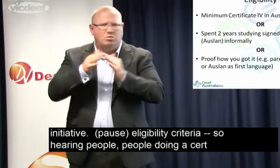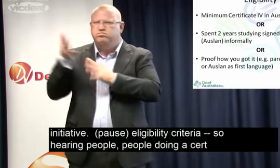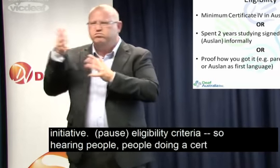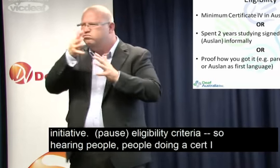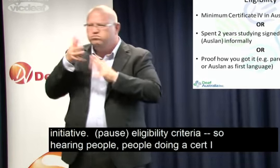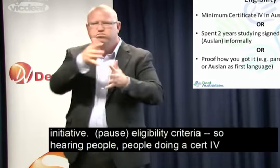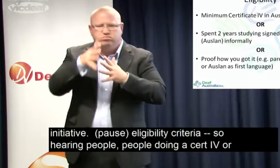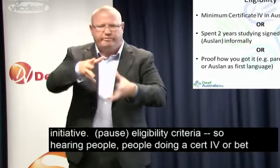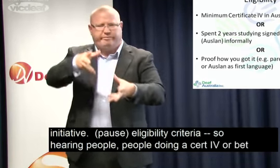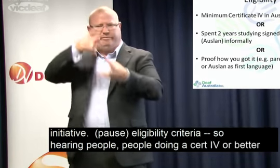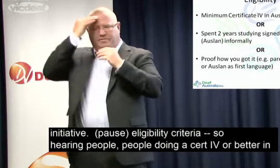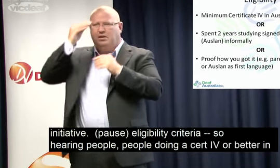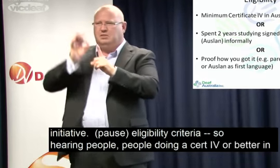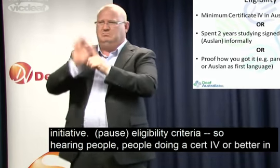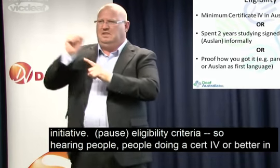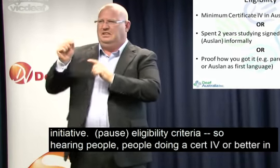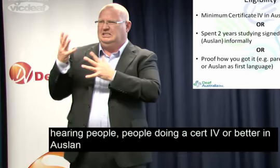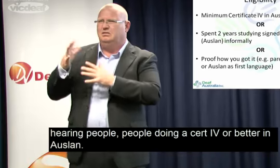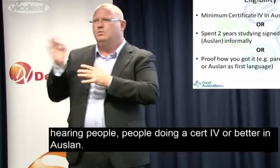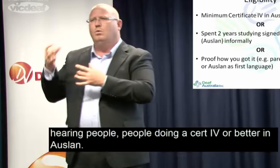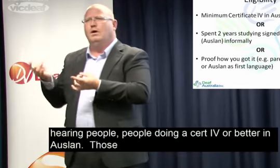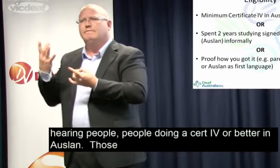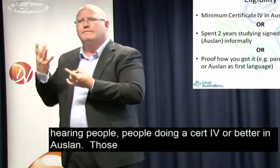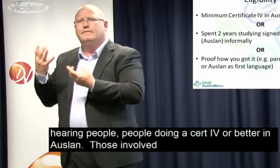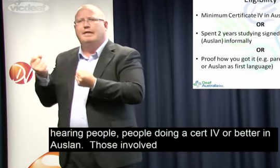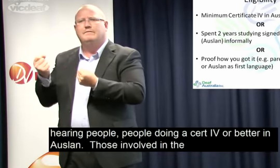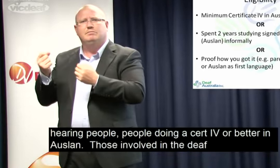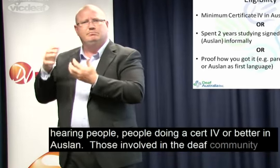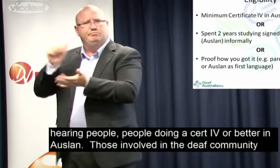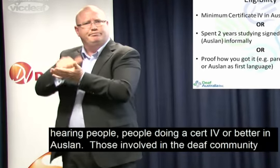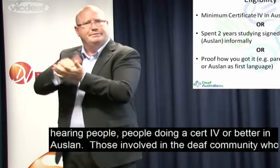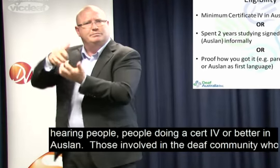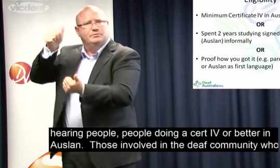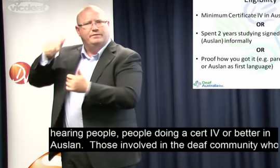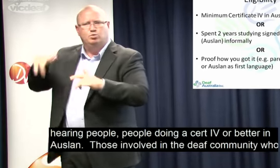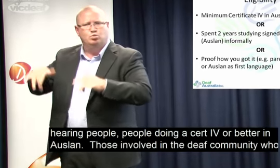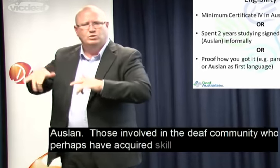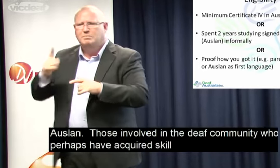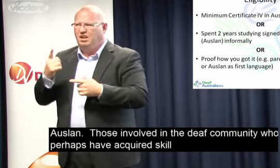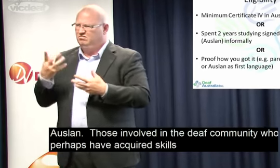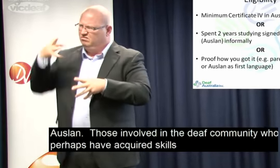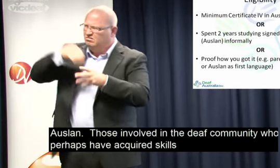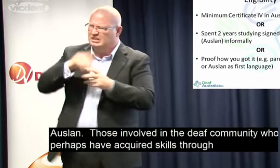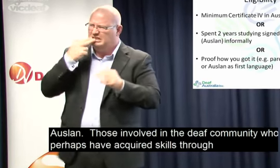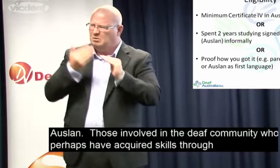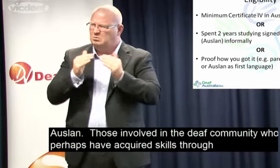Those who are involved in the deaf community who perhaps have acquired skills through social networks and don't have appropriate